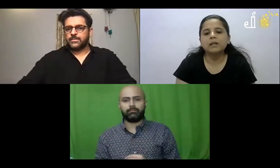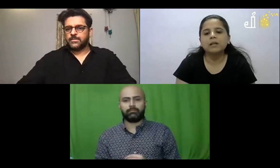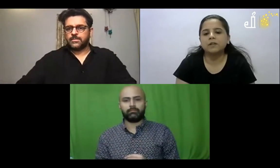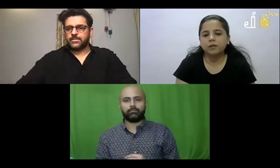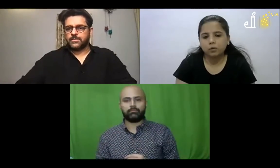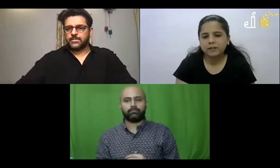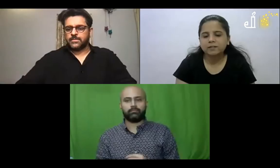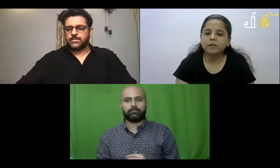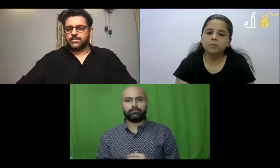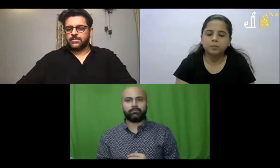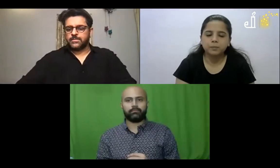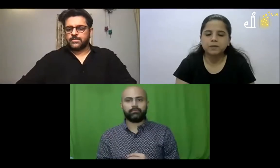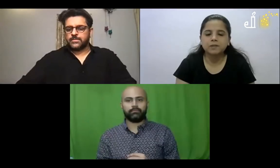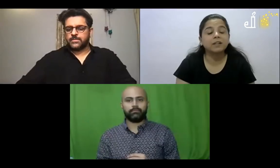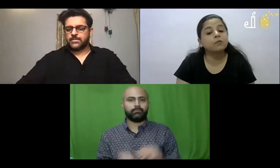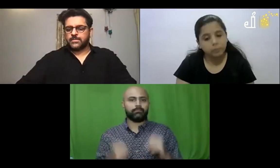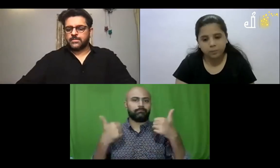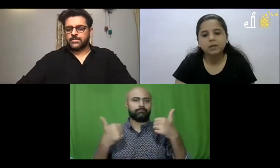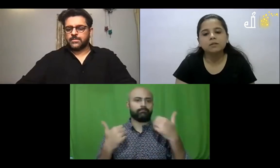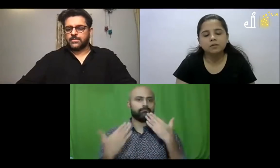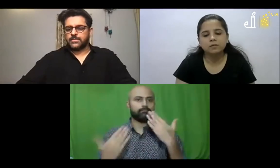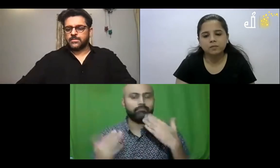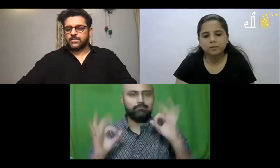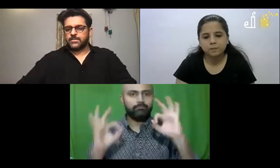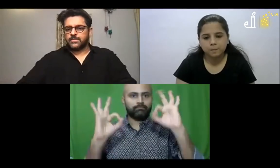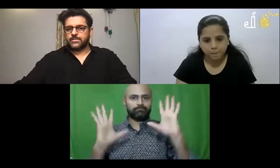15 people have said no, and 17% said for maybe.